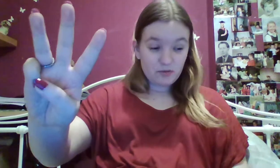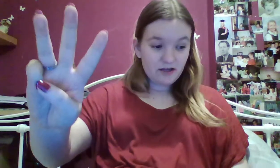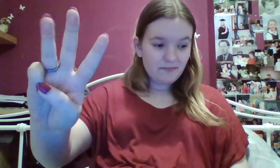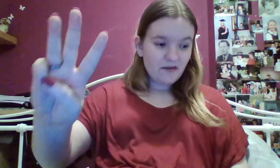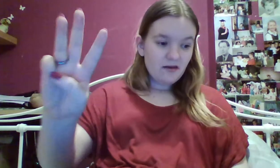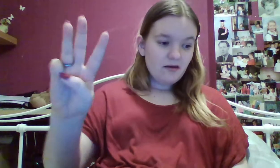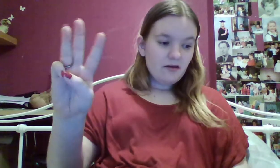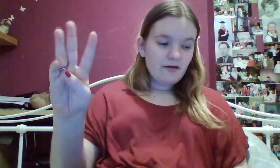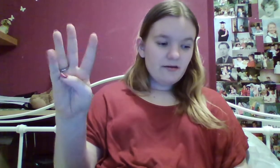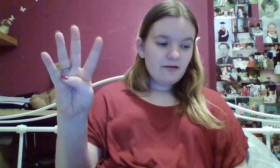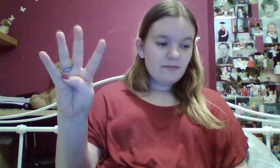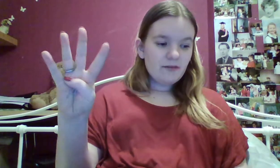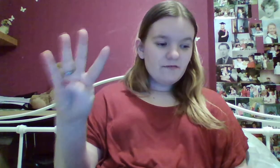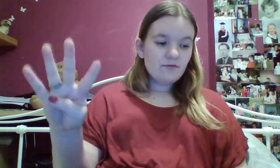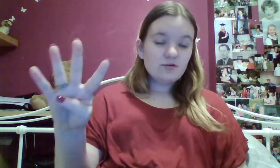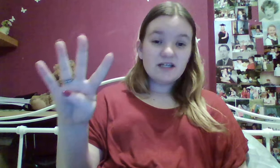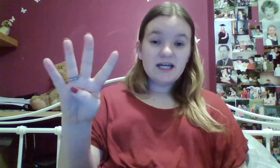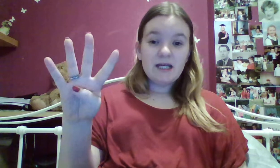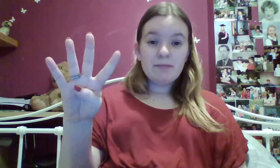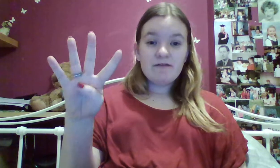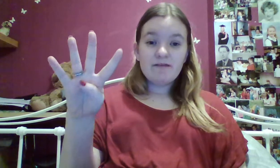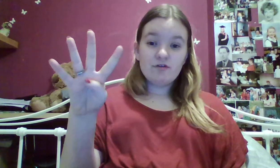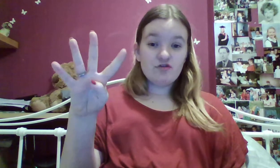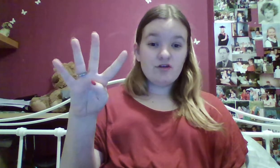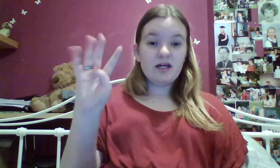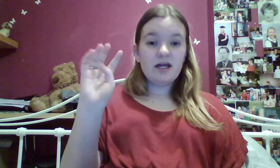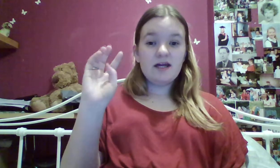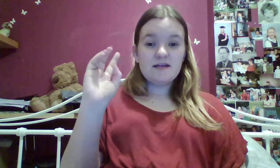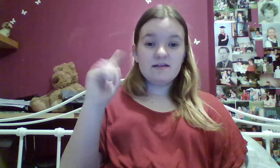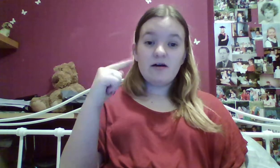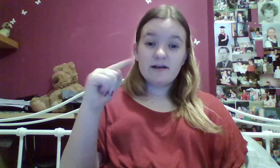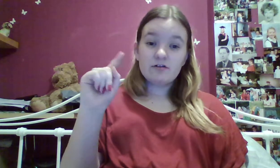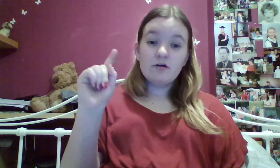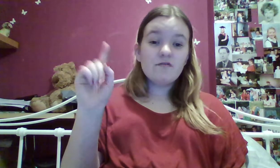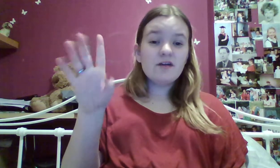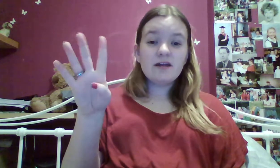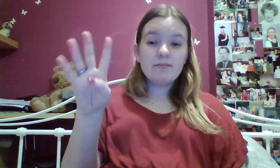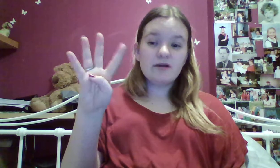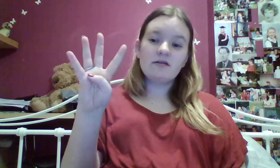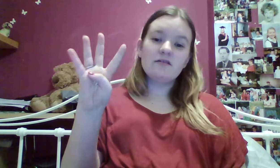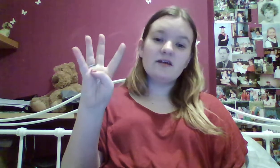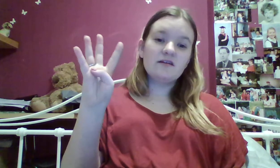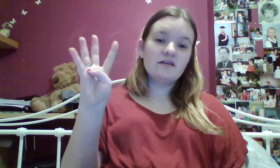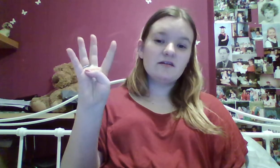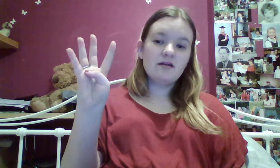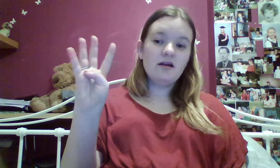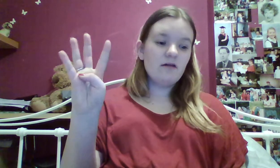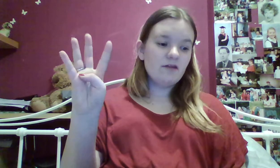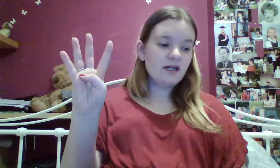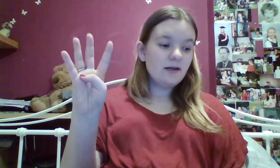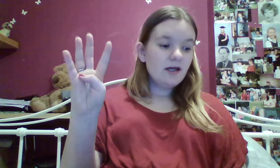weird. 14. My favourite drink is iced coffee because it's lovely.